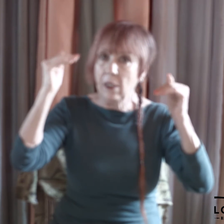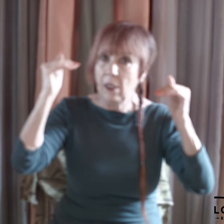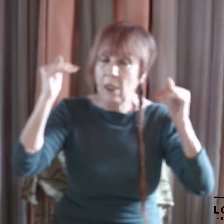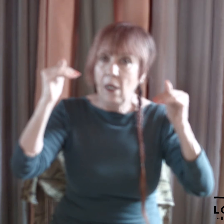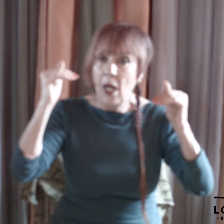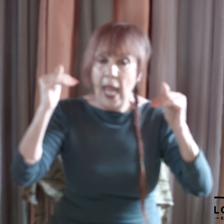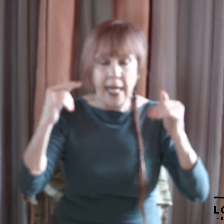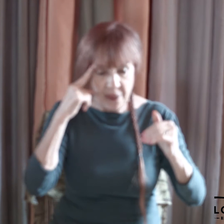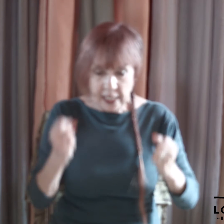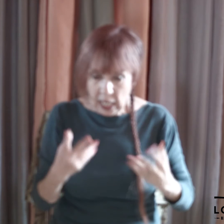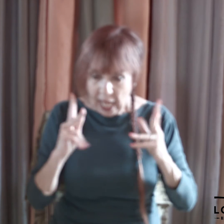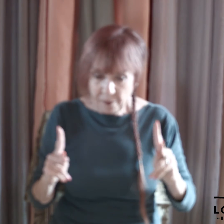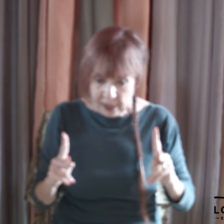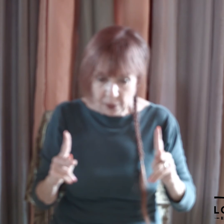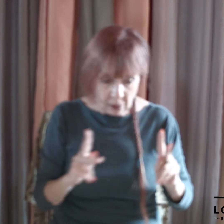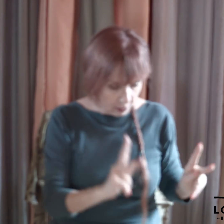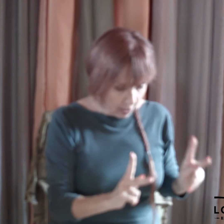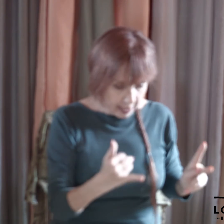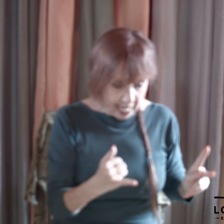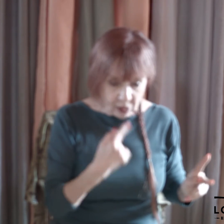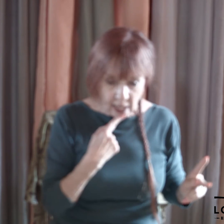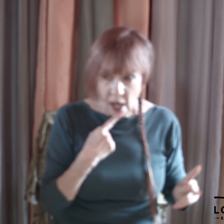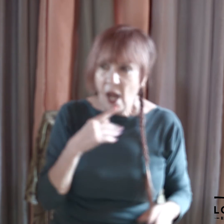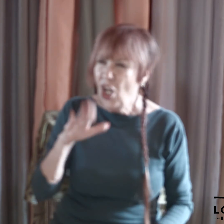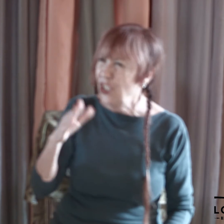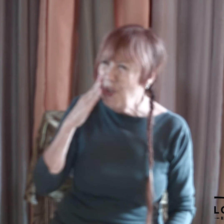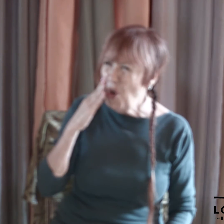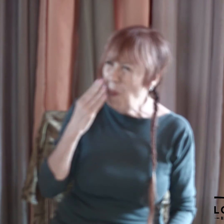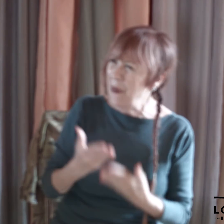are saying, I don't think I ever quite understood. I'm